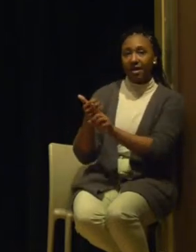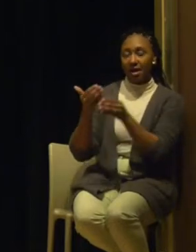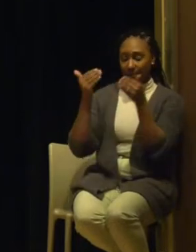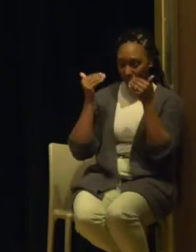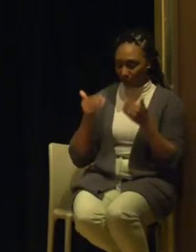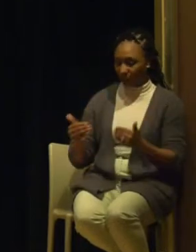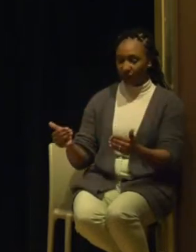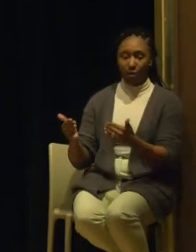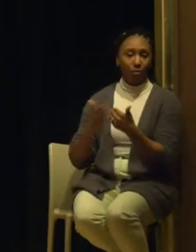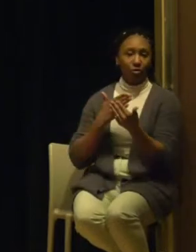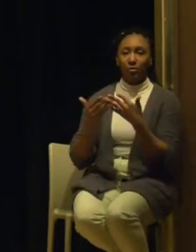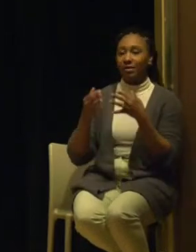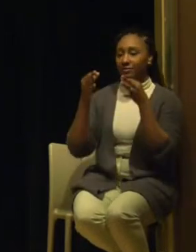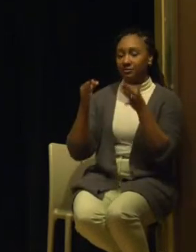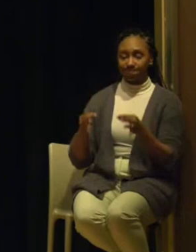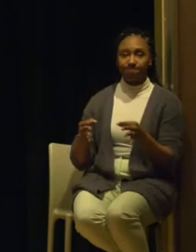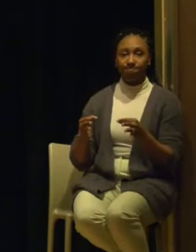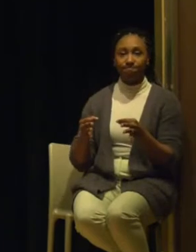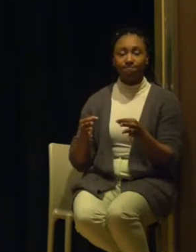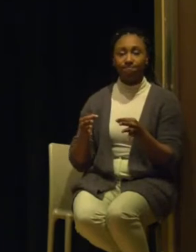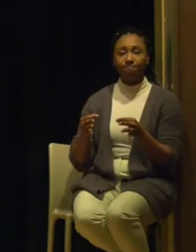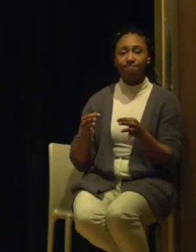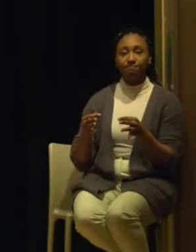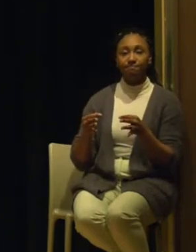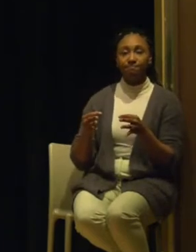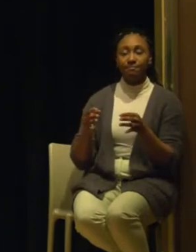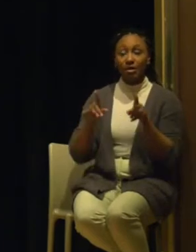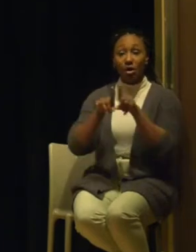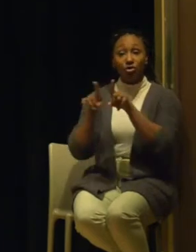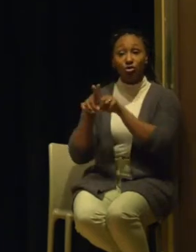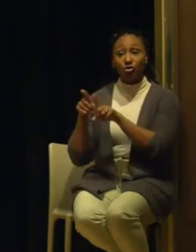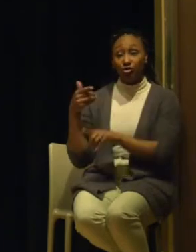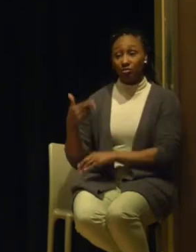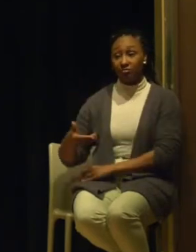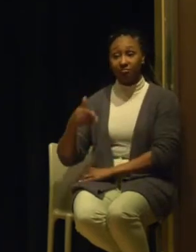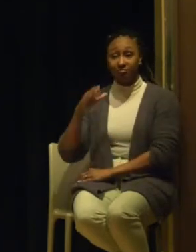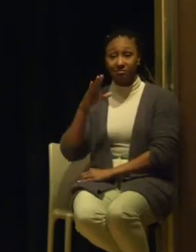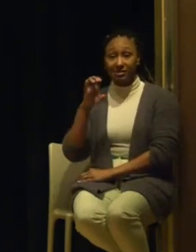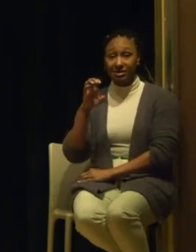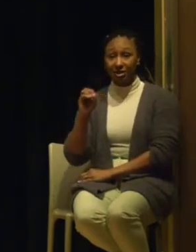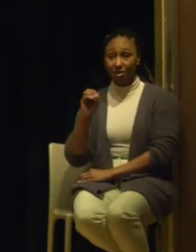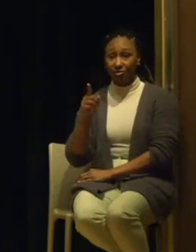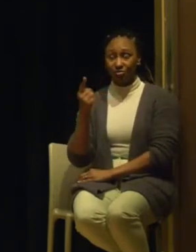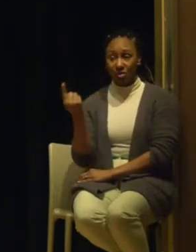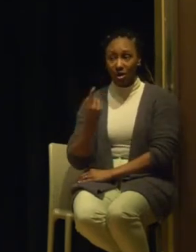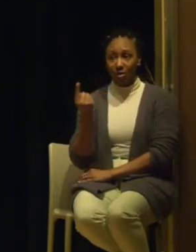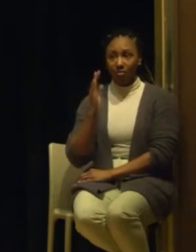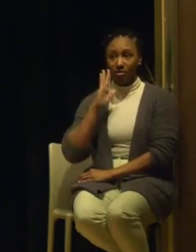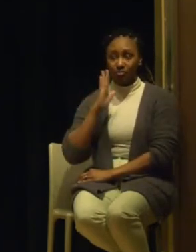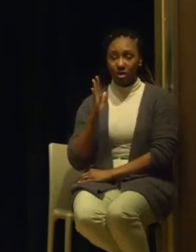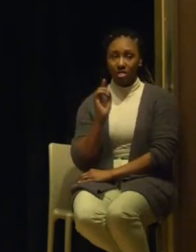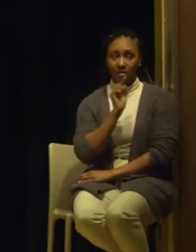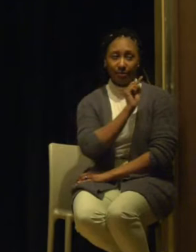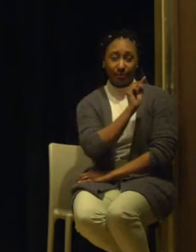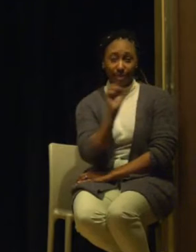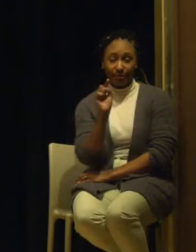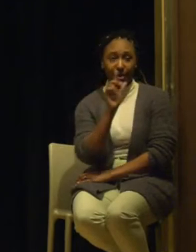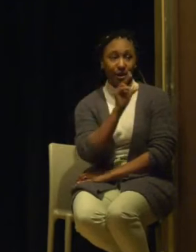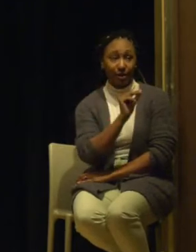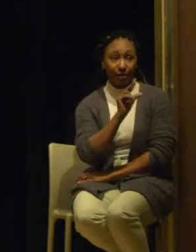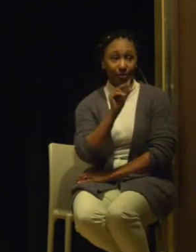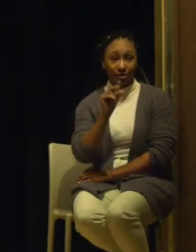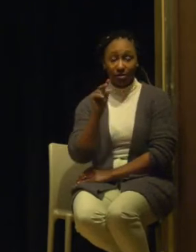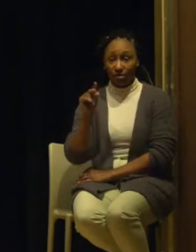decision you make. Right. And especially as a CEO, because you're always telling people no. Yeah. One time I went home when my daughter was younger,